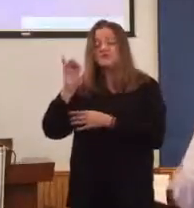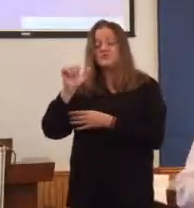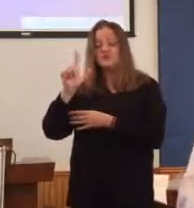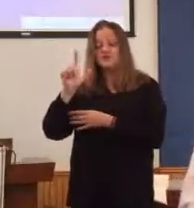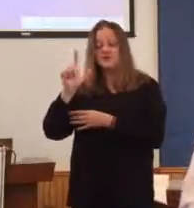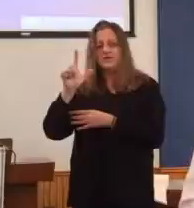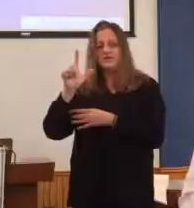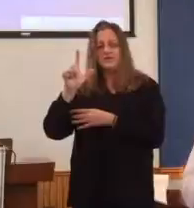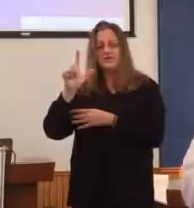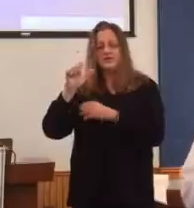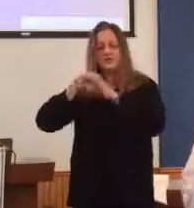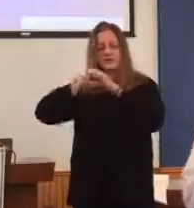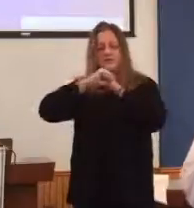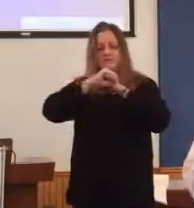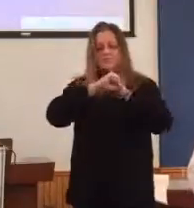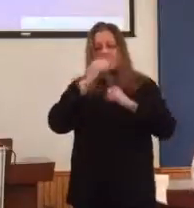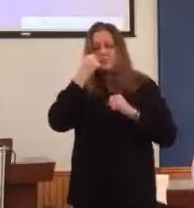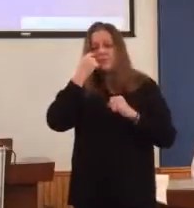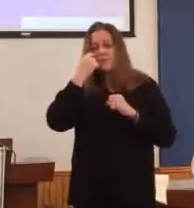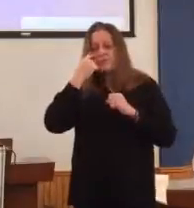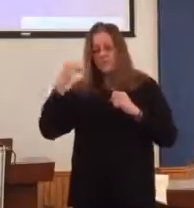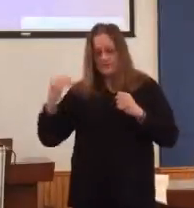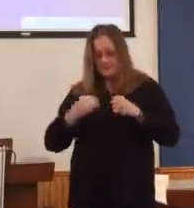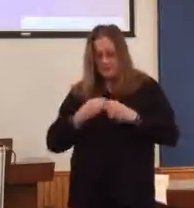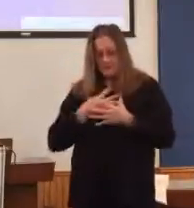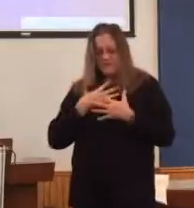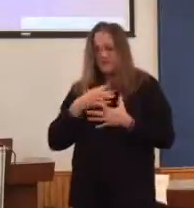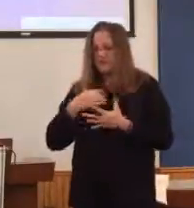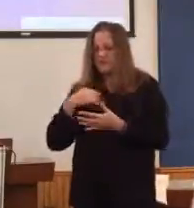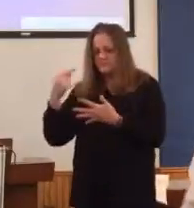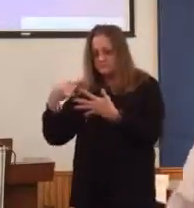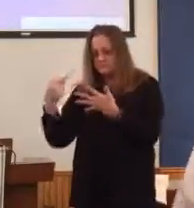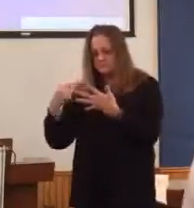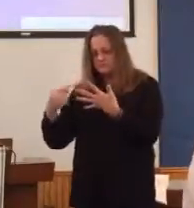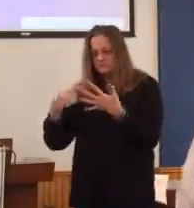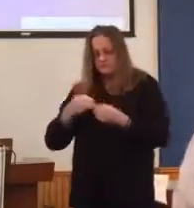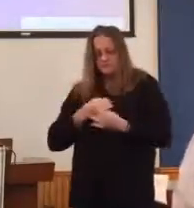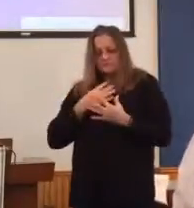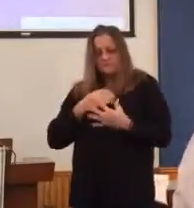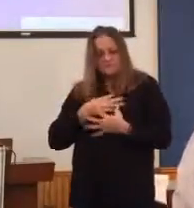We fill ourselves up trying to feel better.